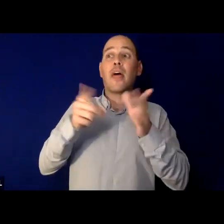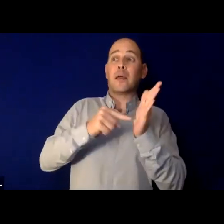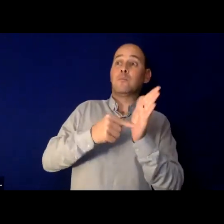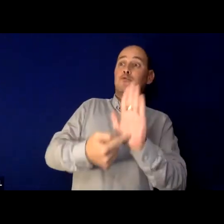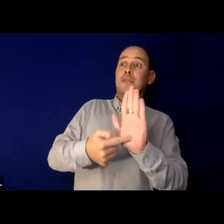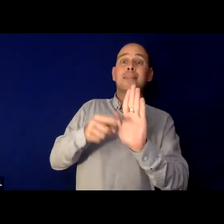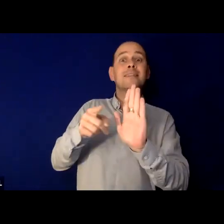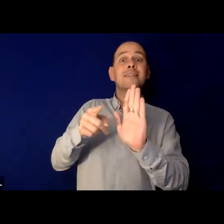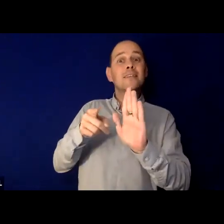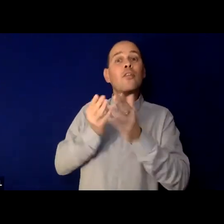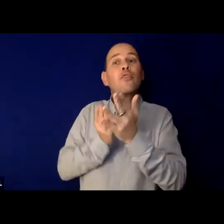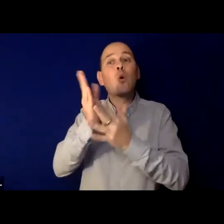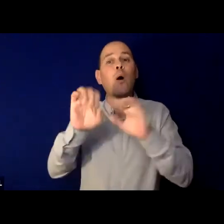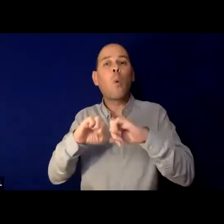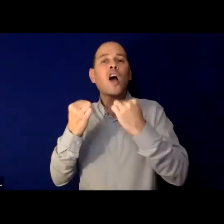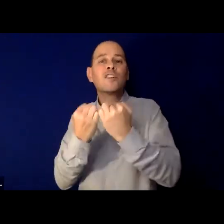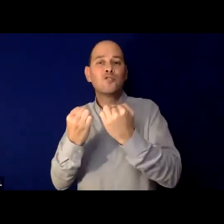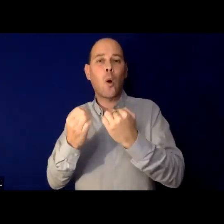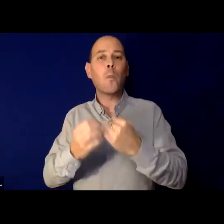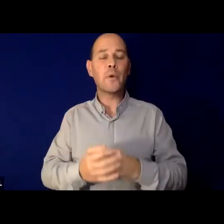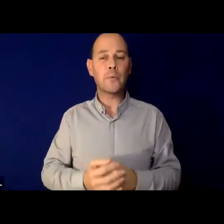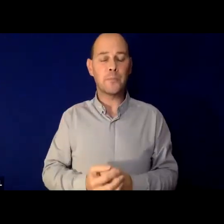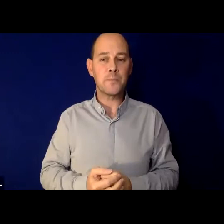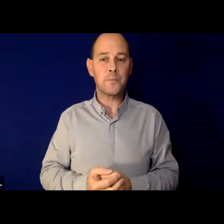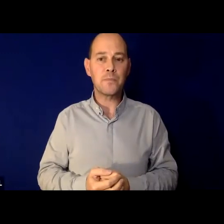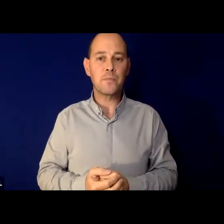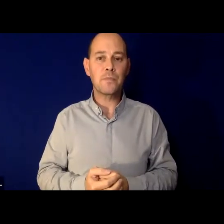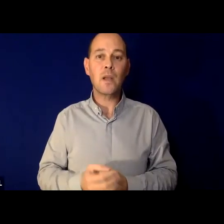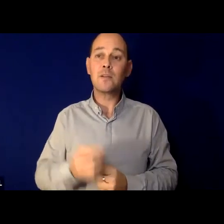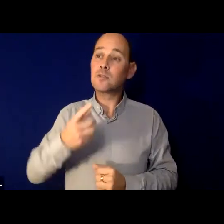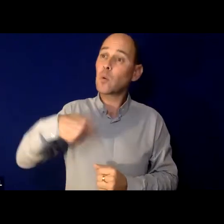stakeholder workshop. So we presented,